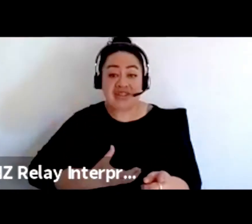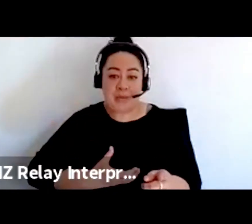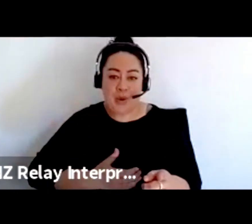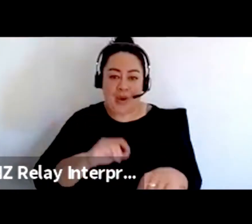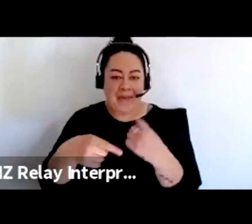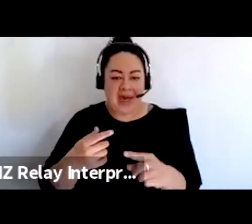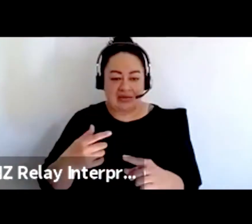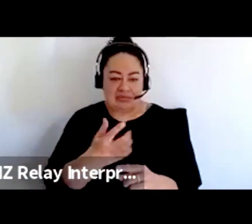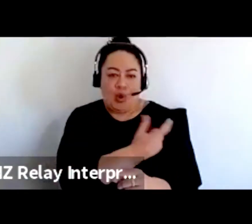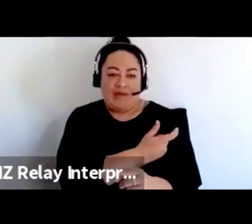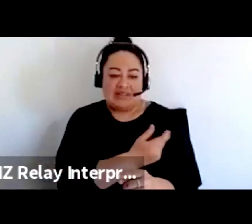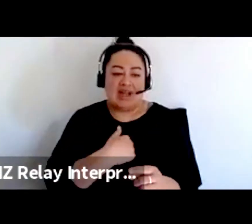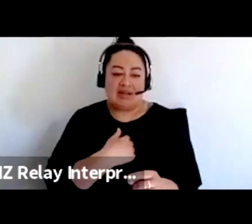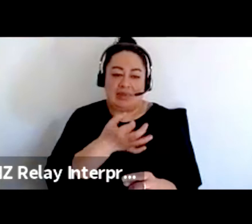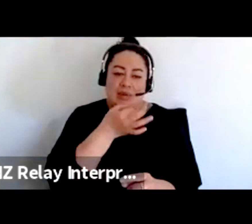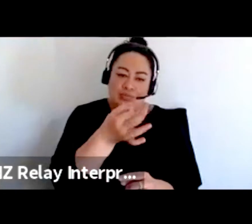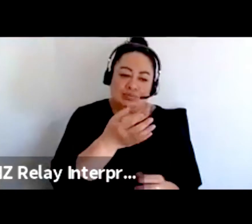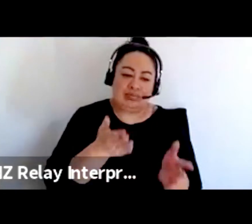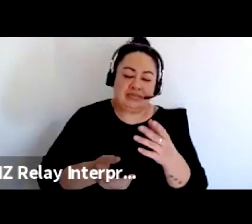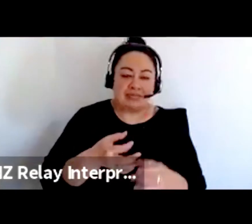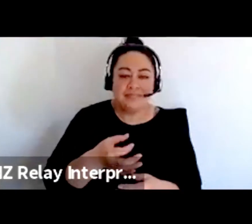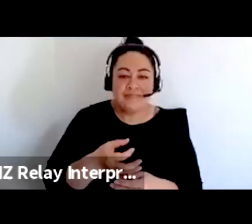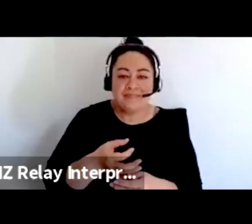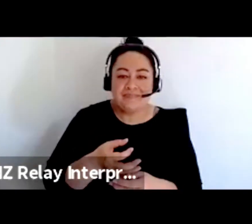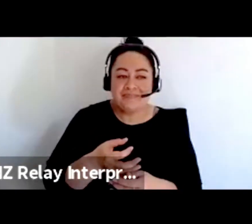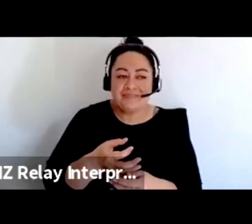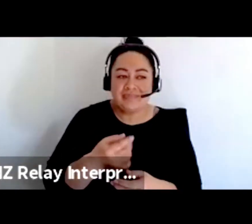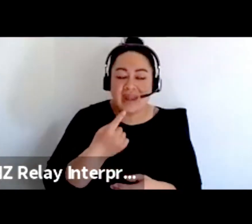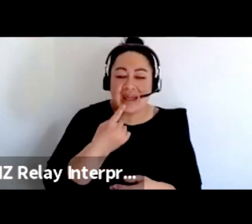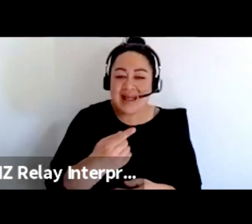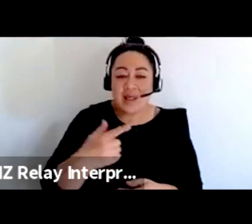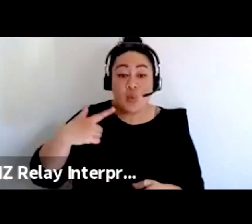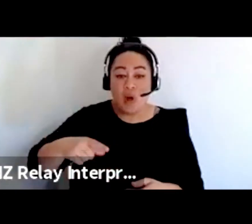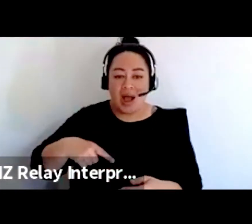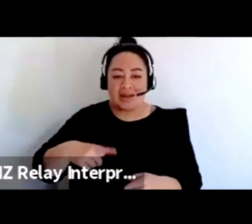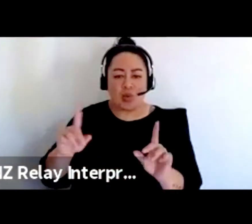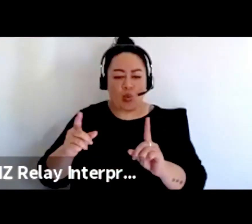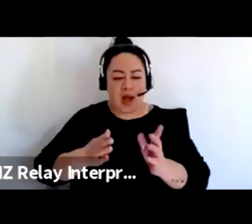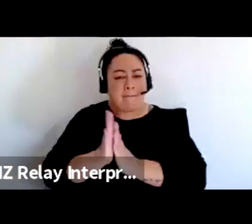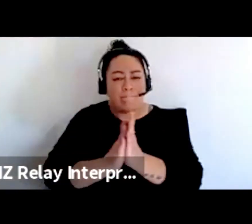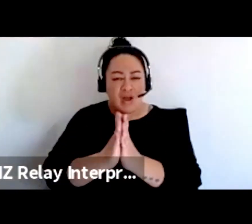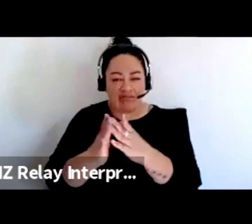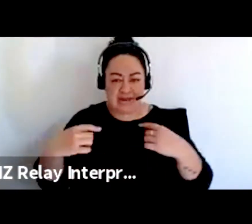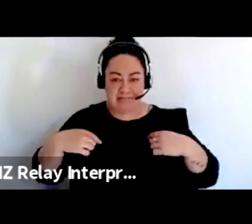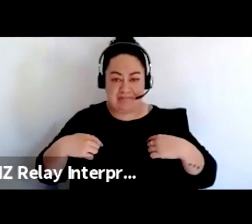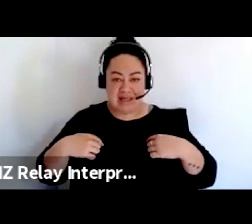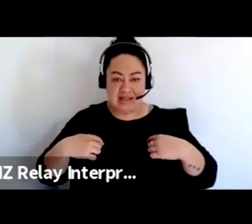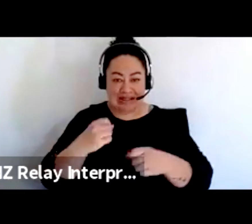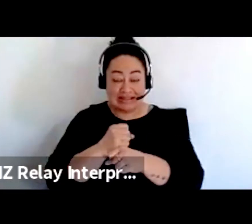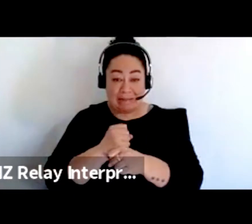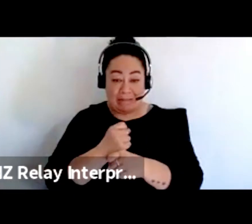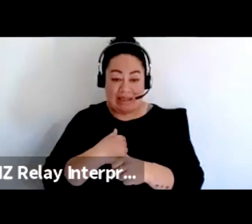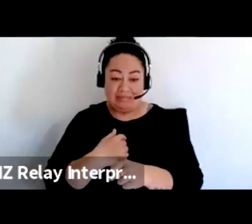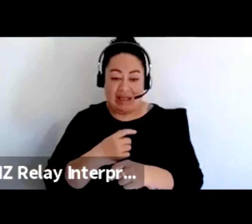get vaccinated, what motivated me. It's not because I come and do talks, it's not because I'm